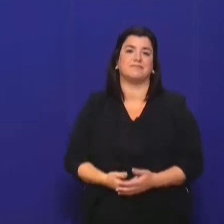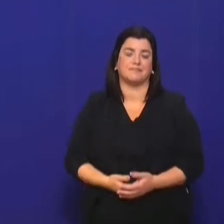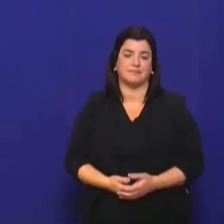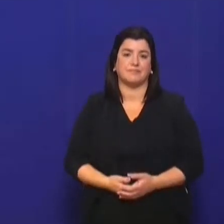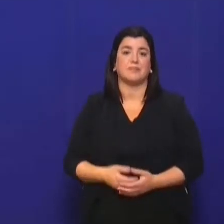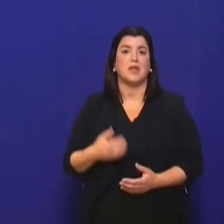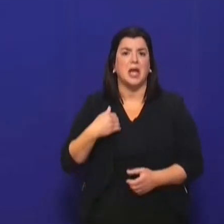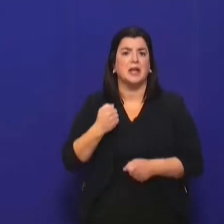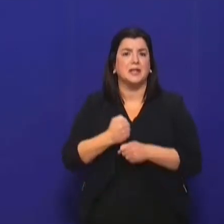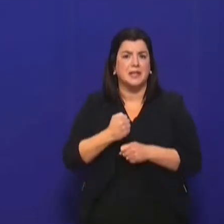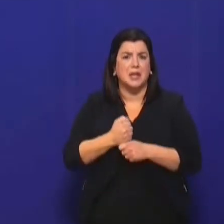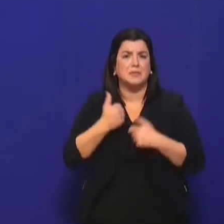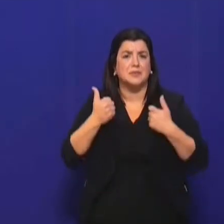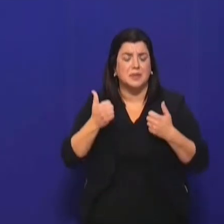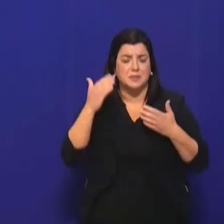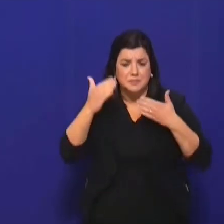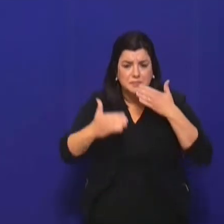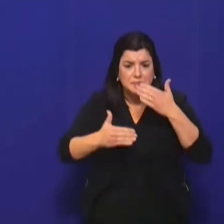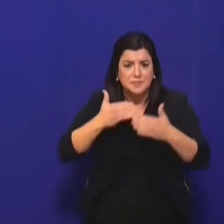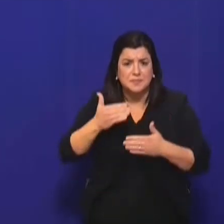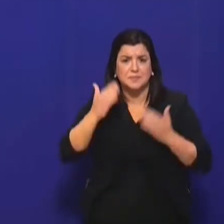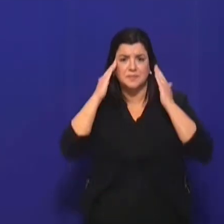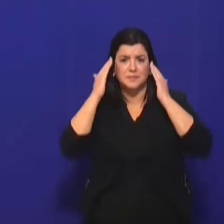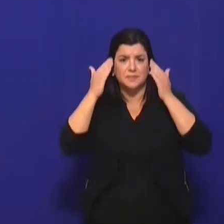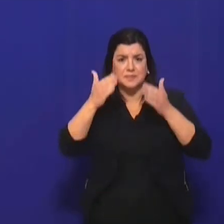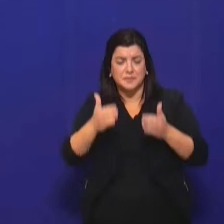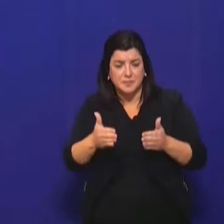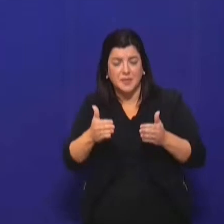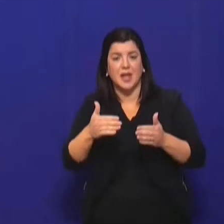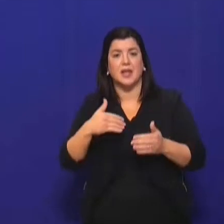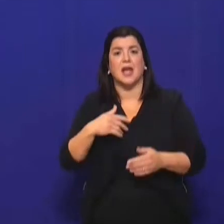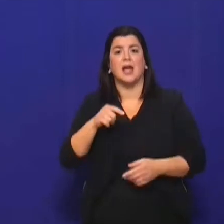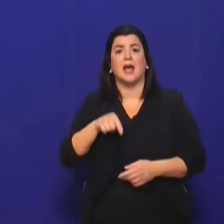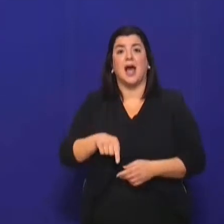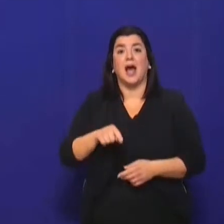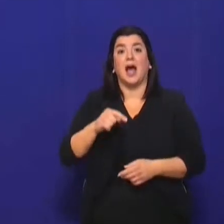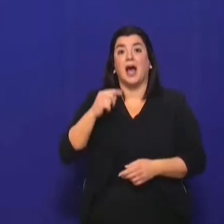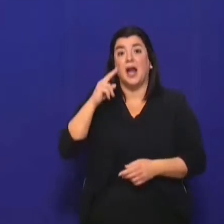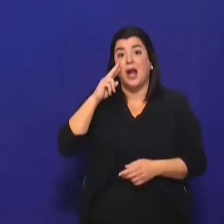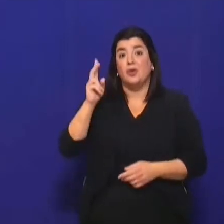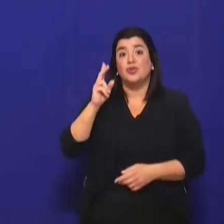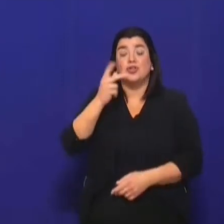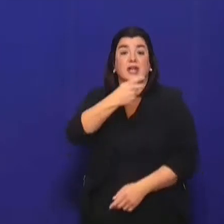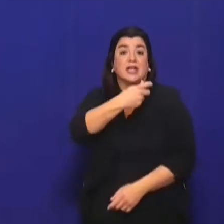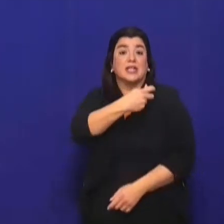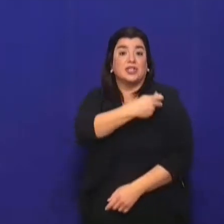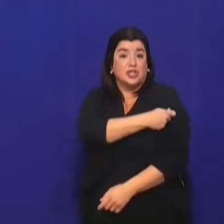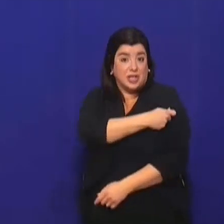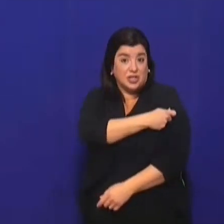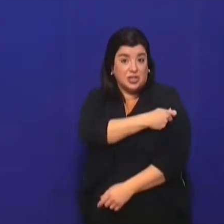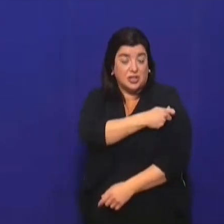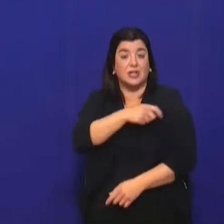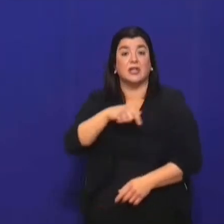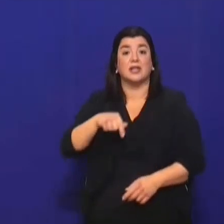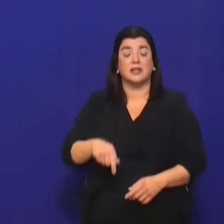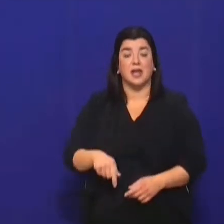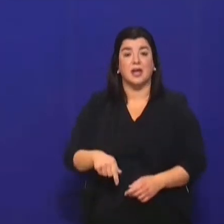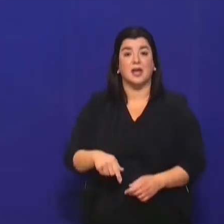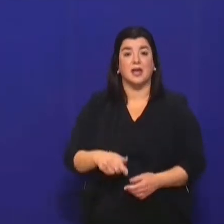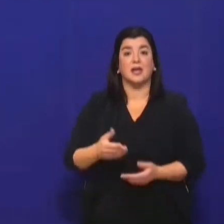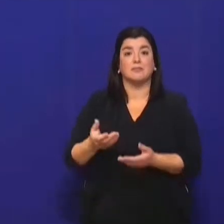ħdimna bil-għaqal ħafna f'din il-kampanja fejn aħna rajna li dak it-tilqim li jkun qed jiġi propju kif